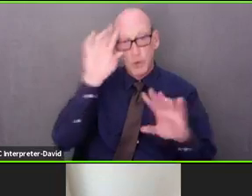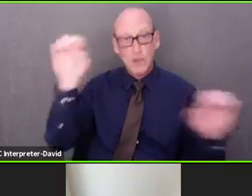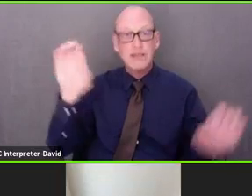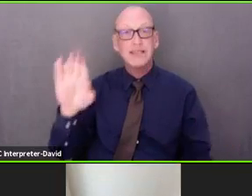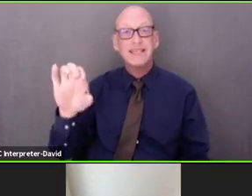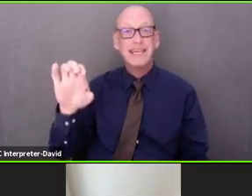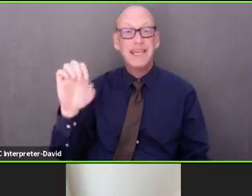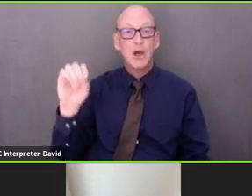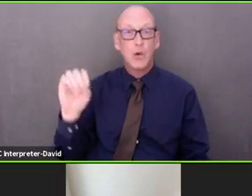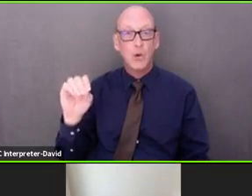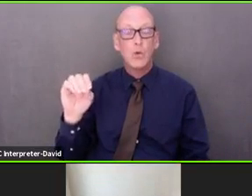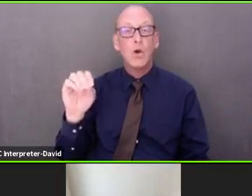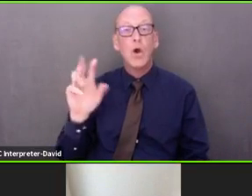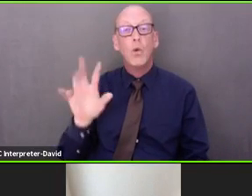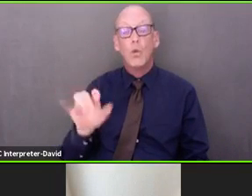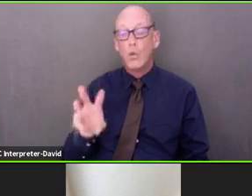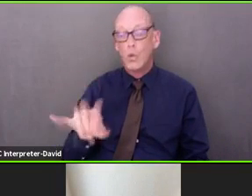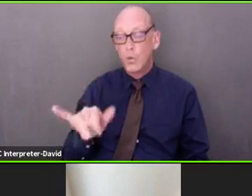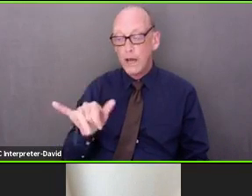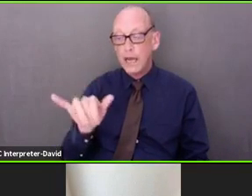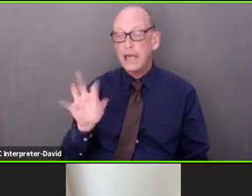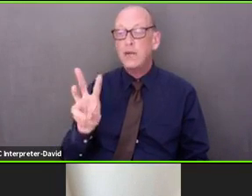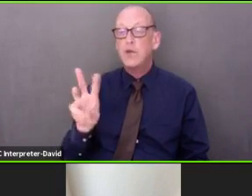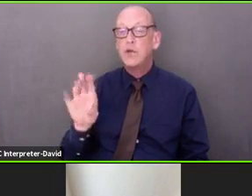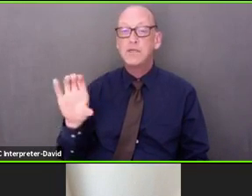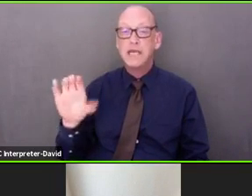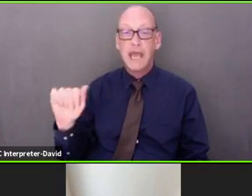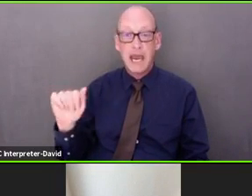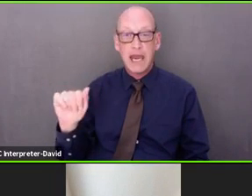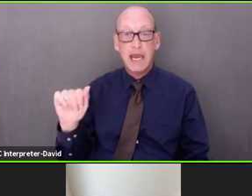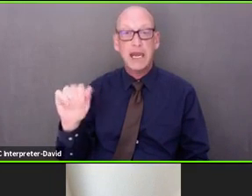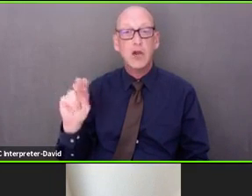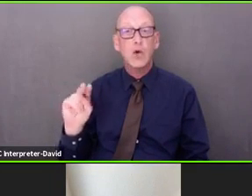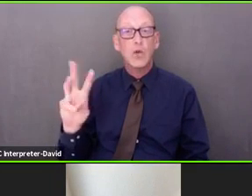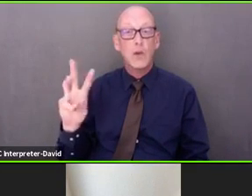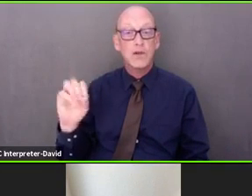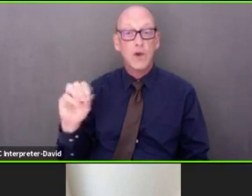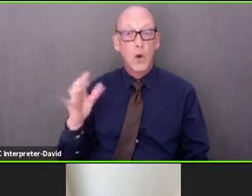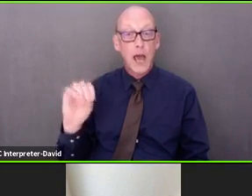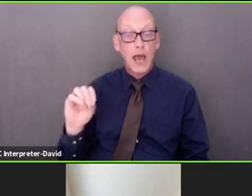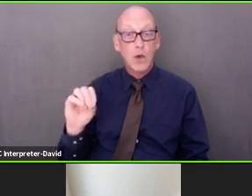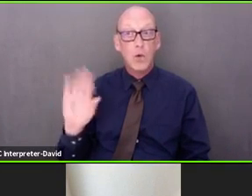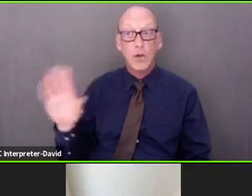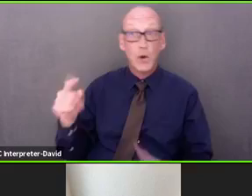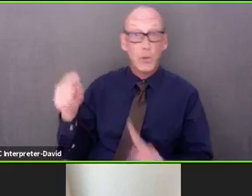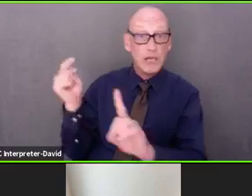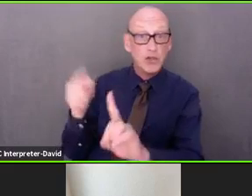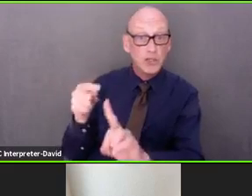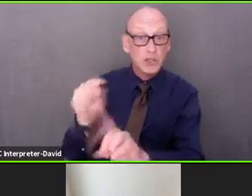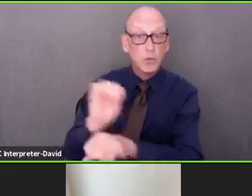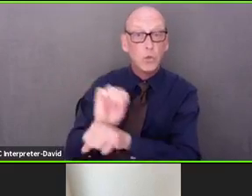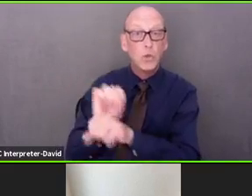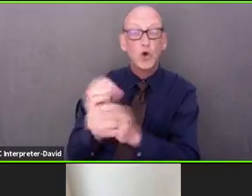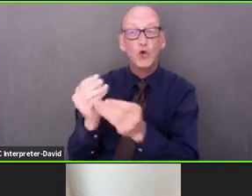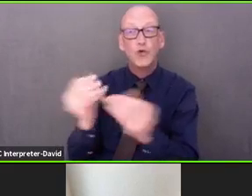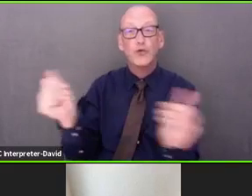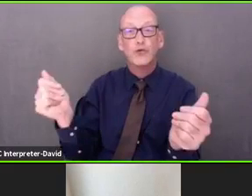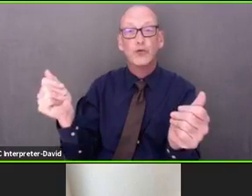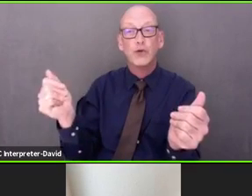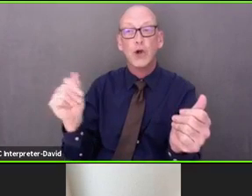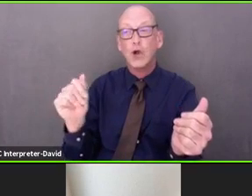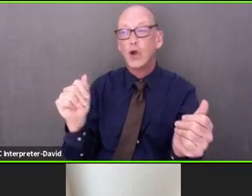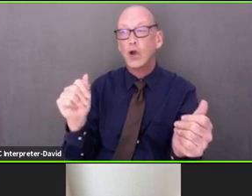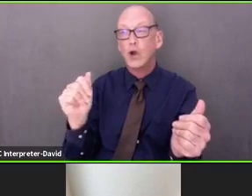Ohio. In the role for 24 years, the YWCA's mission is to work toward the elimination of